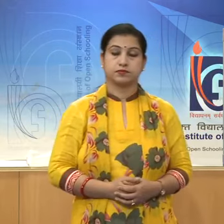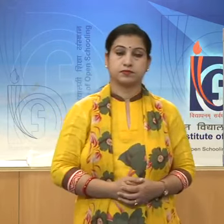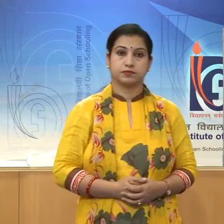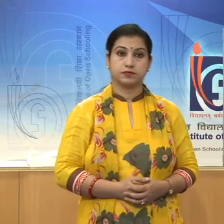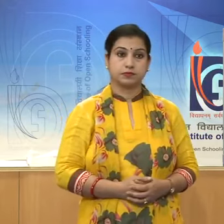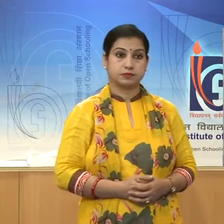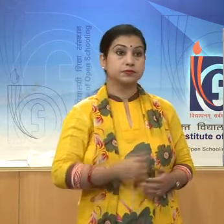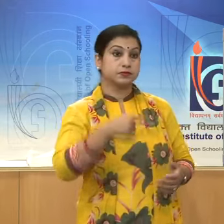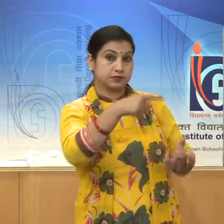Rembrandt